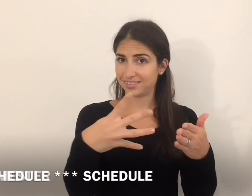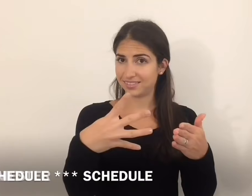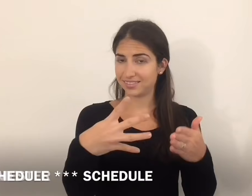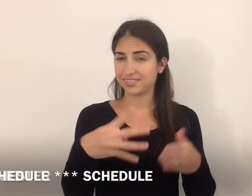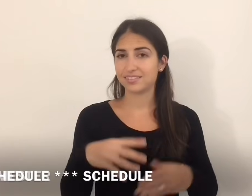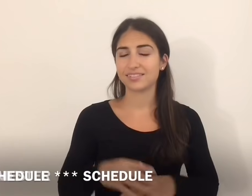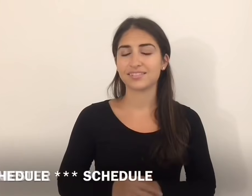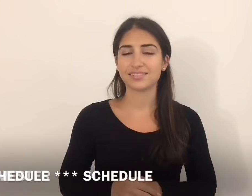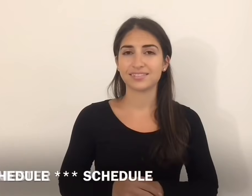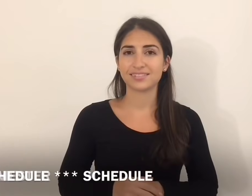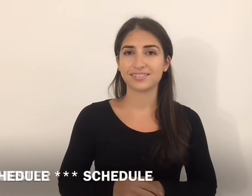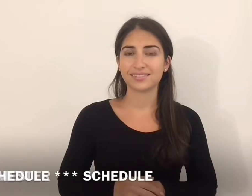Schedule.